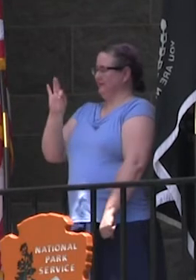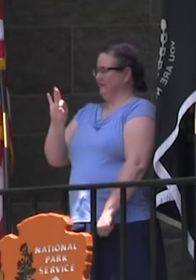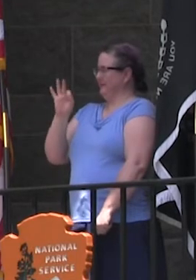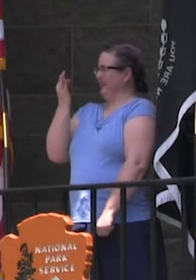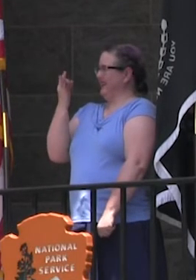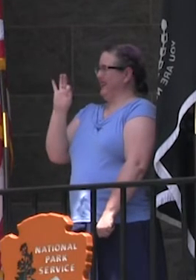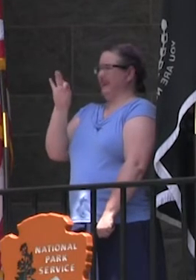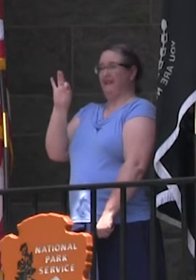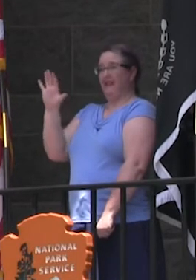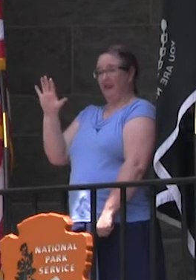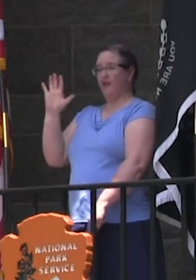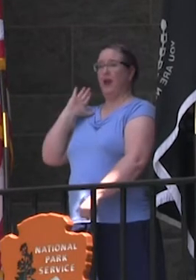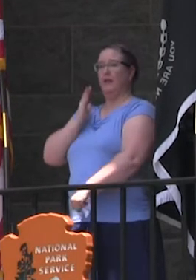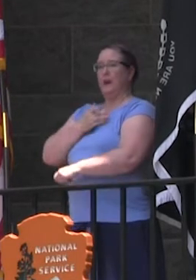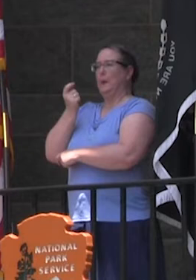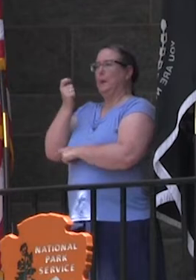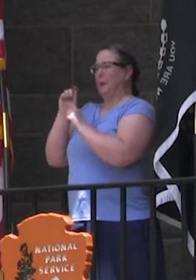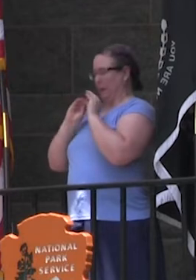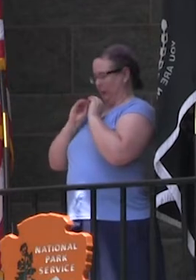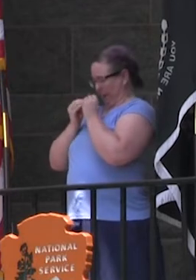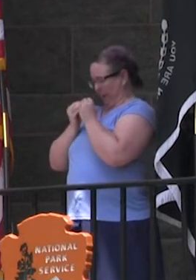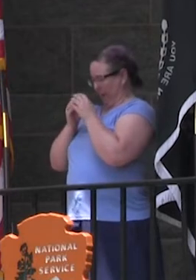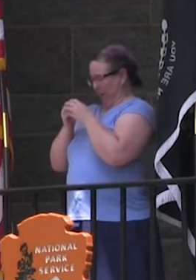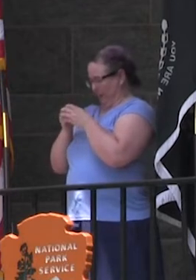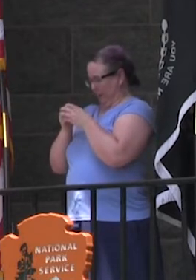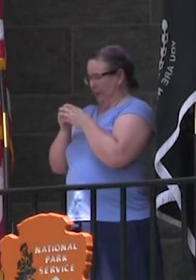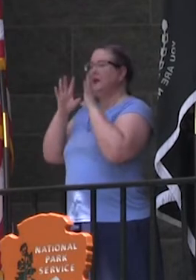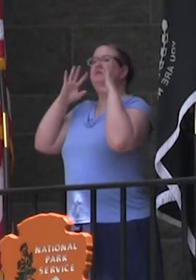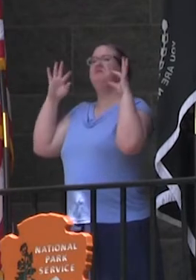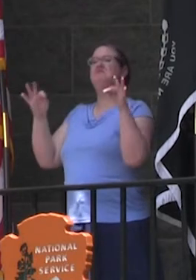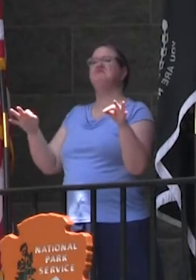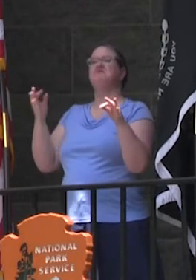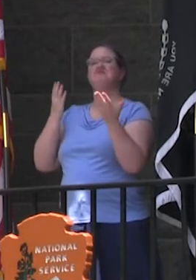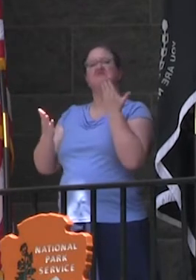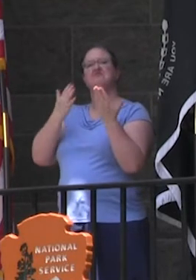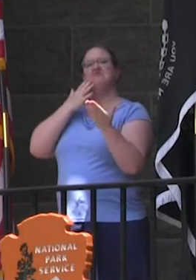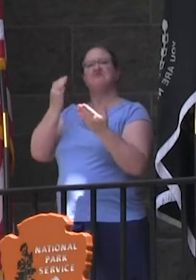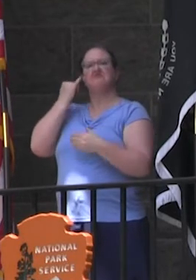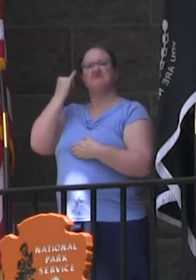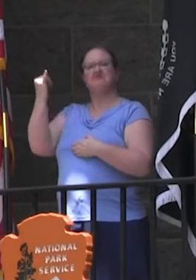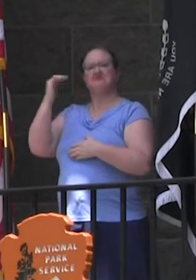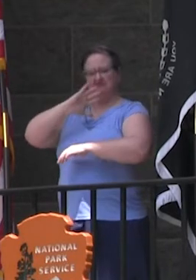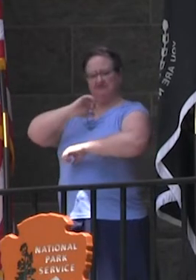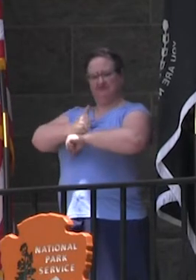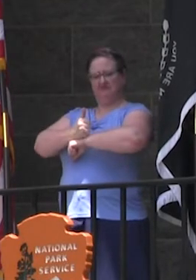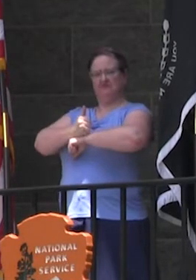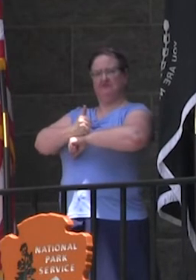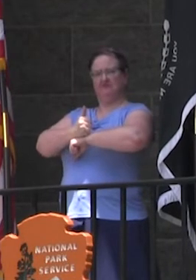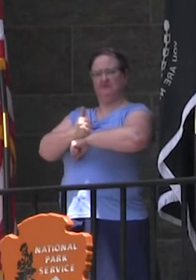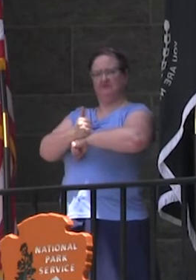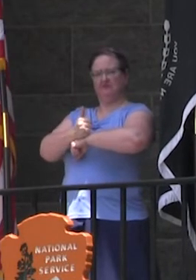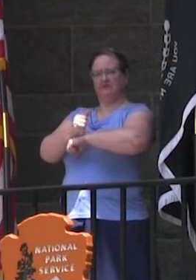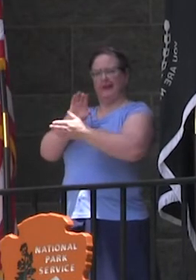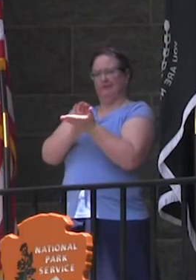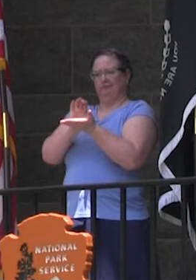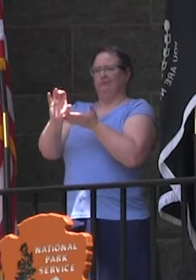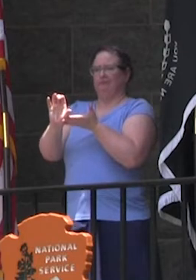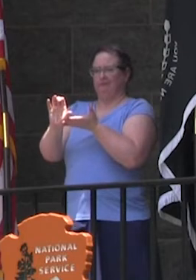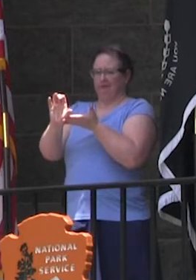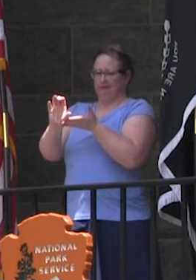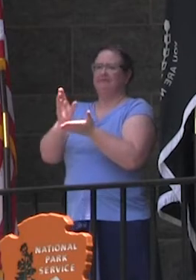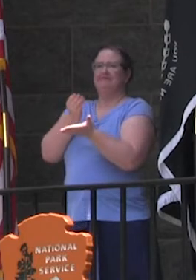1995, our little organization decided that it might be a good idea to establish an endowment